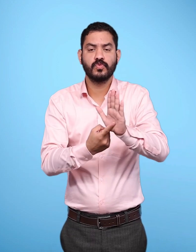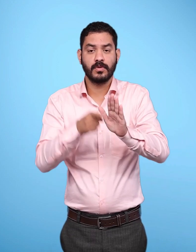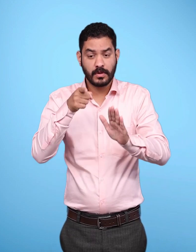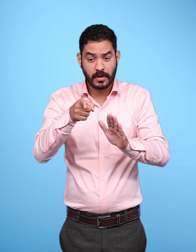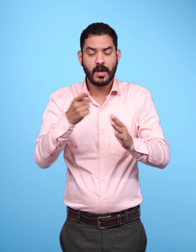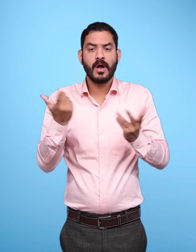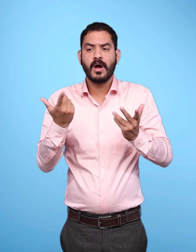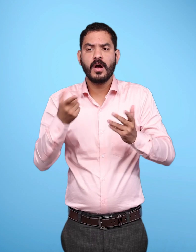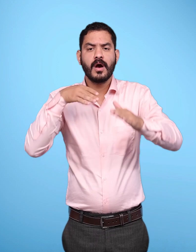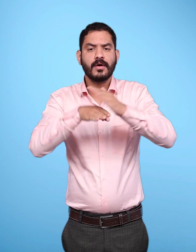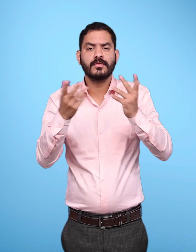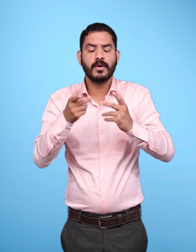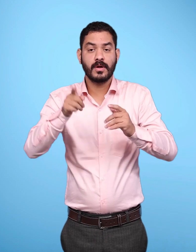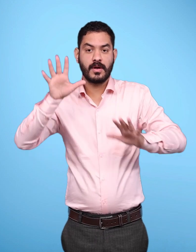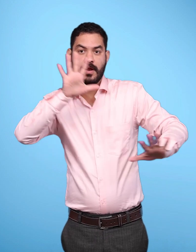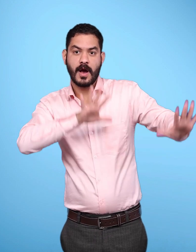other accounts.